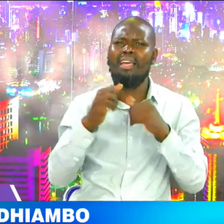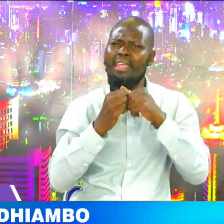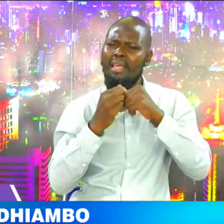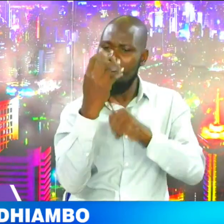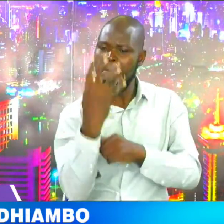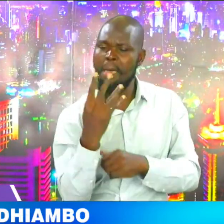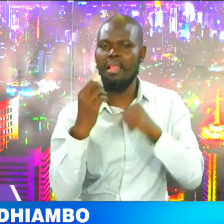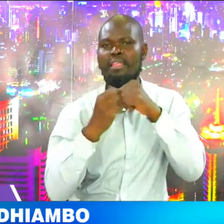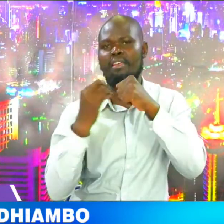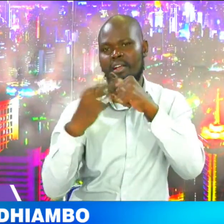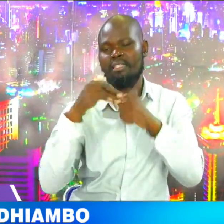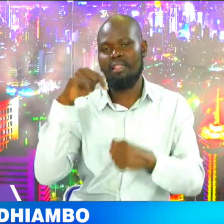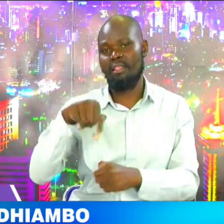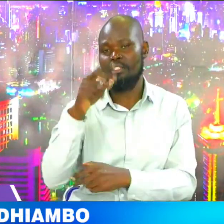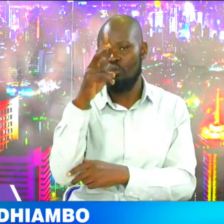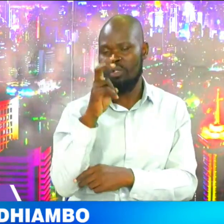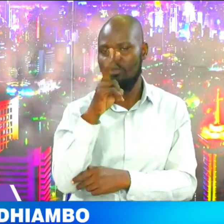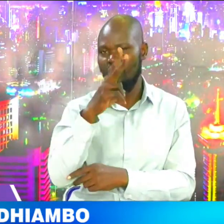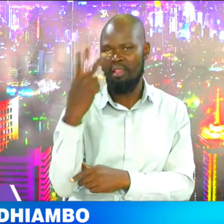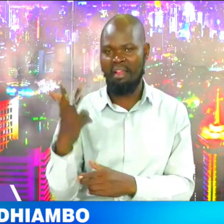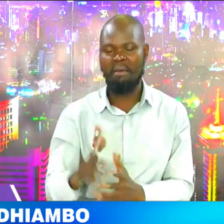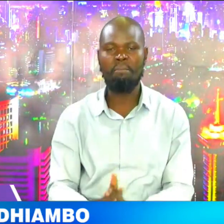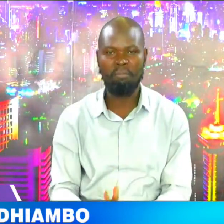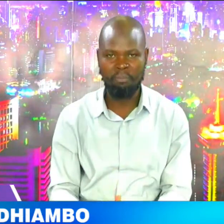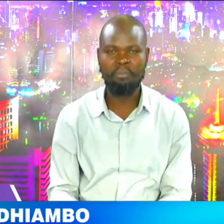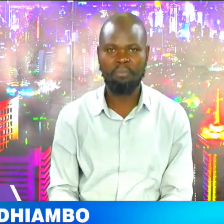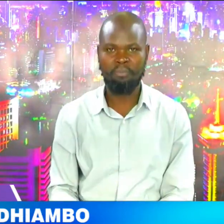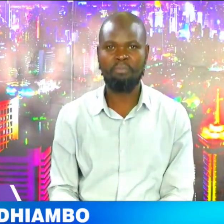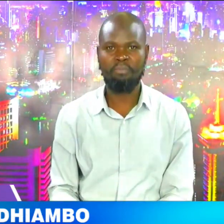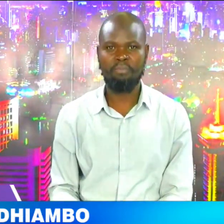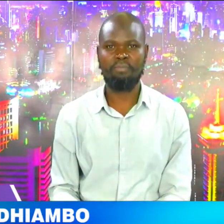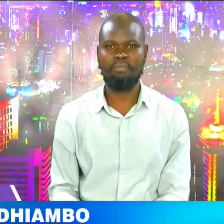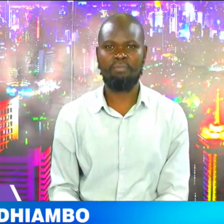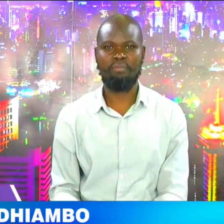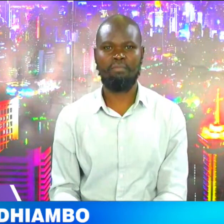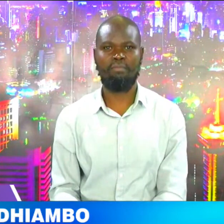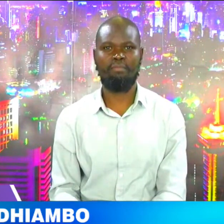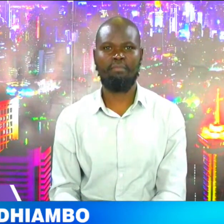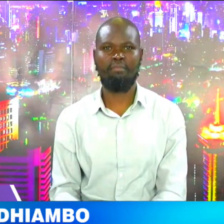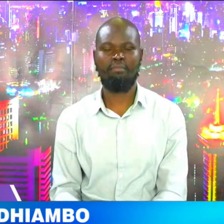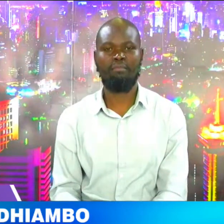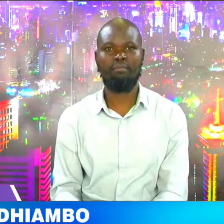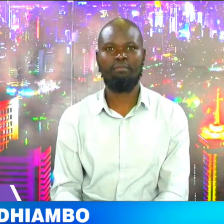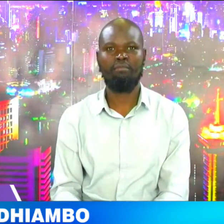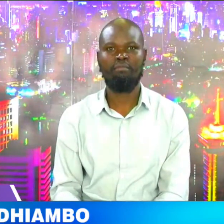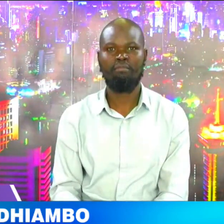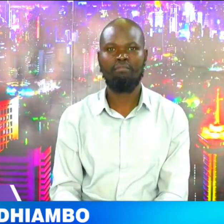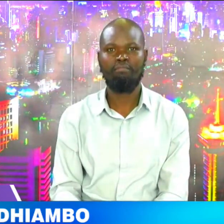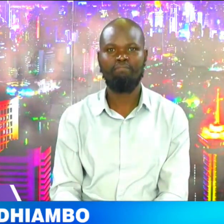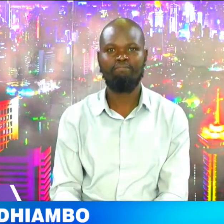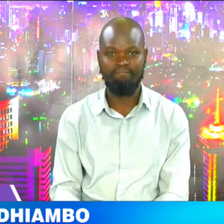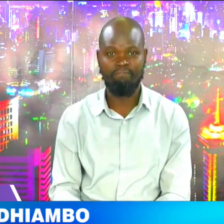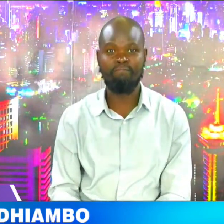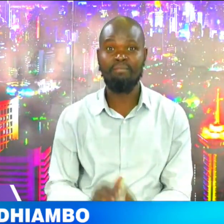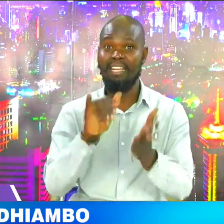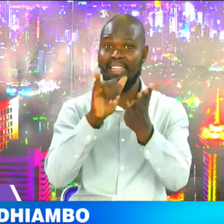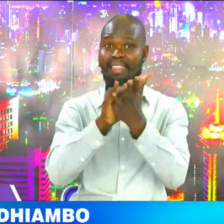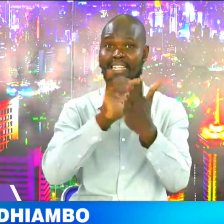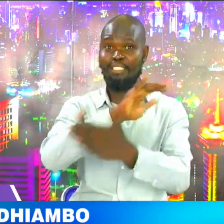dispute. Police state that Morris Njuguna calculatedly murdered Rispa Njuguna